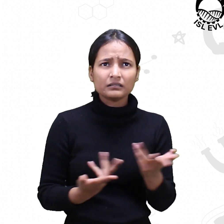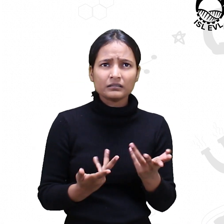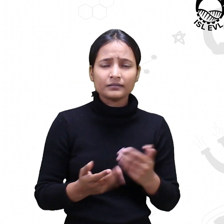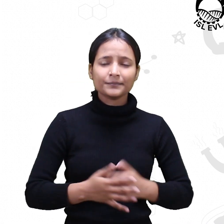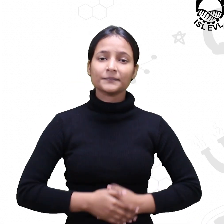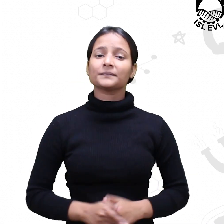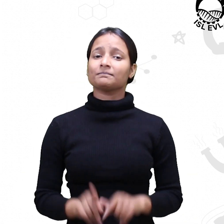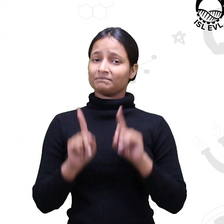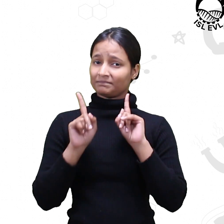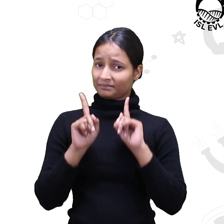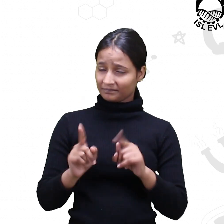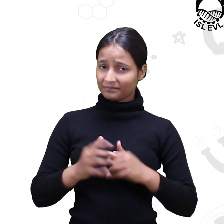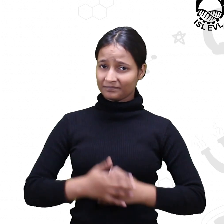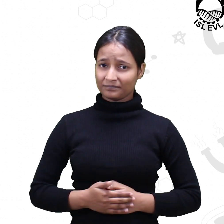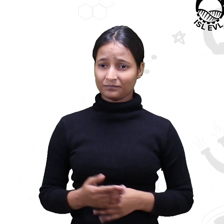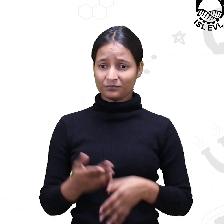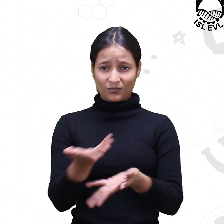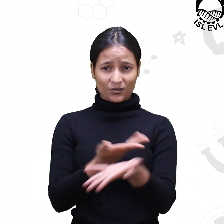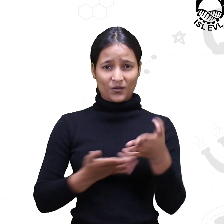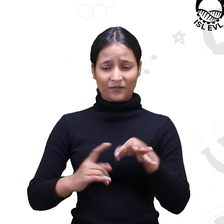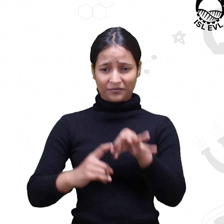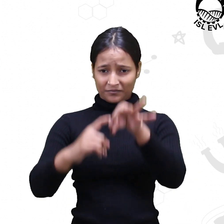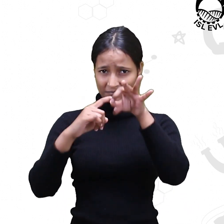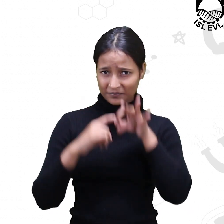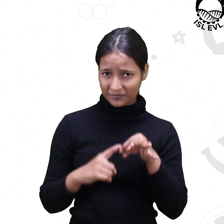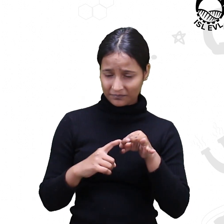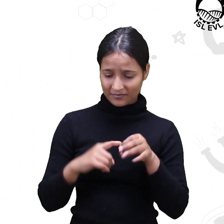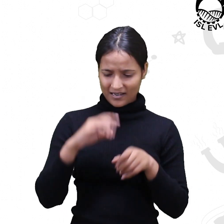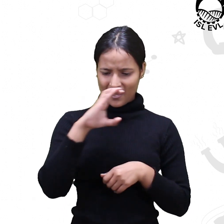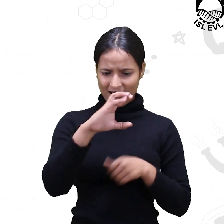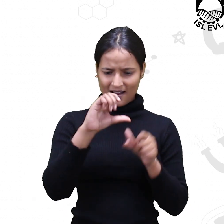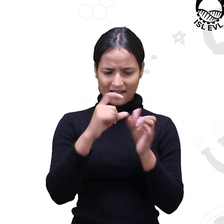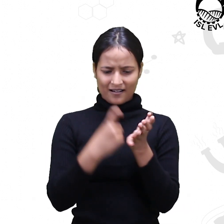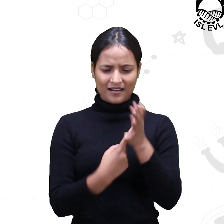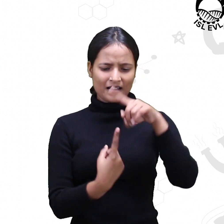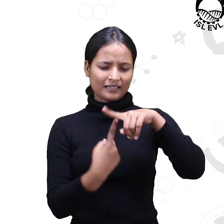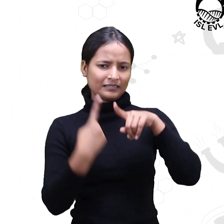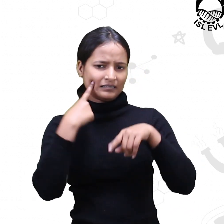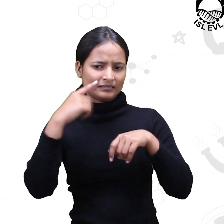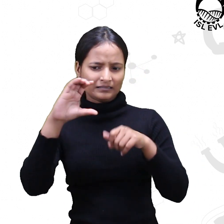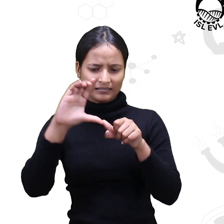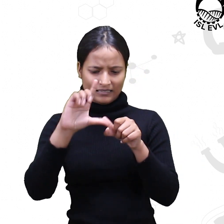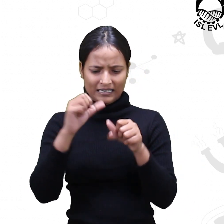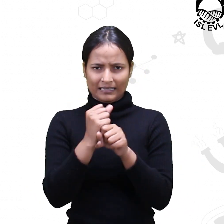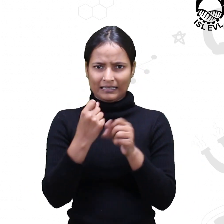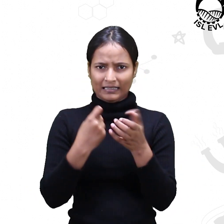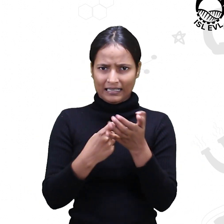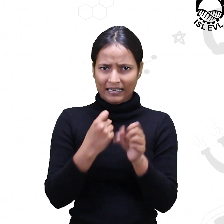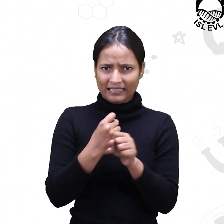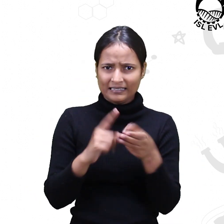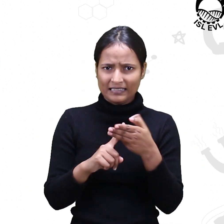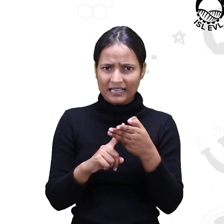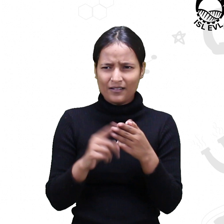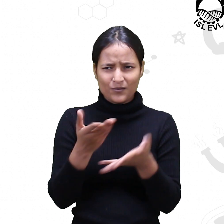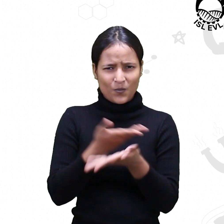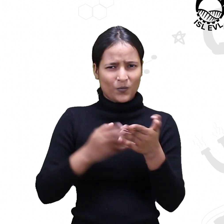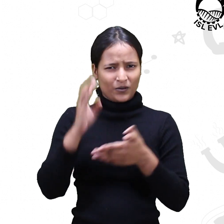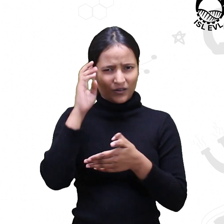research question that I wanted to ask in this regard is I knew from literature that the bone